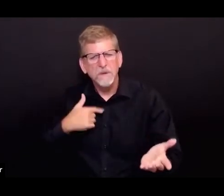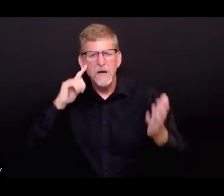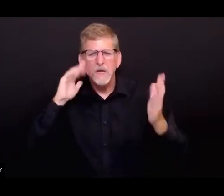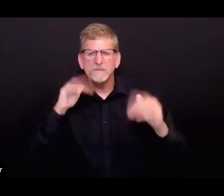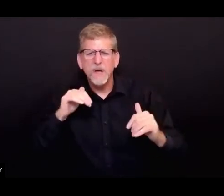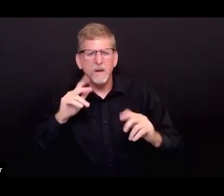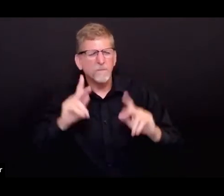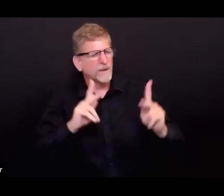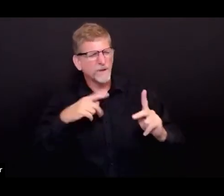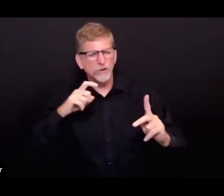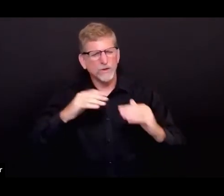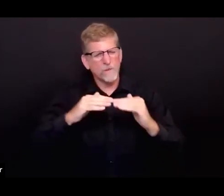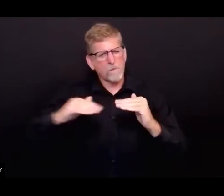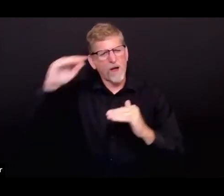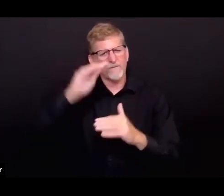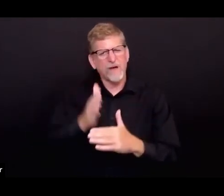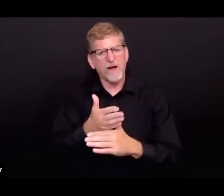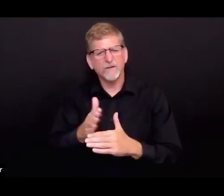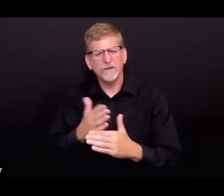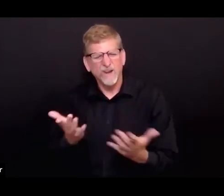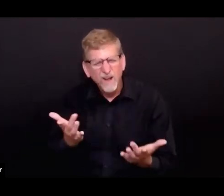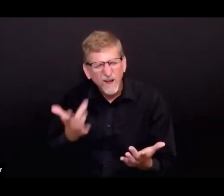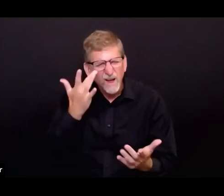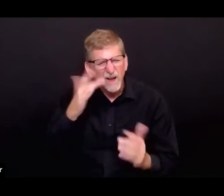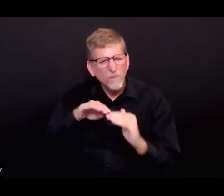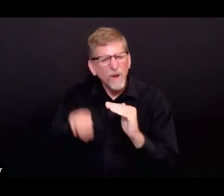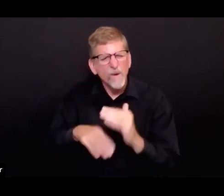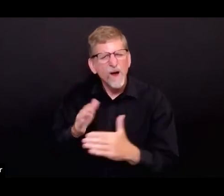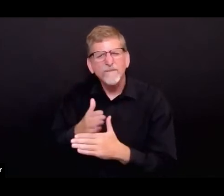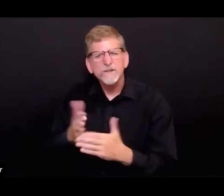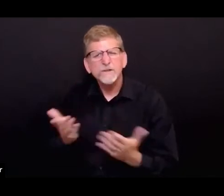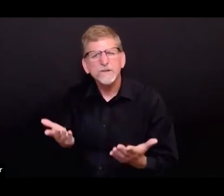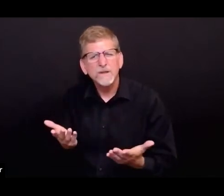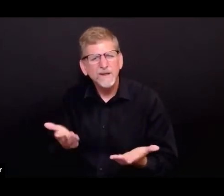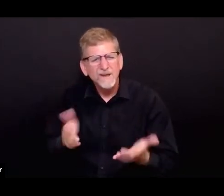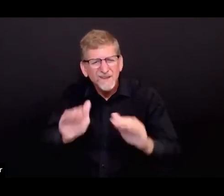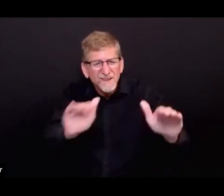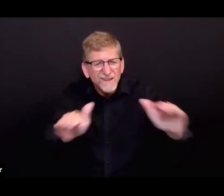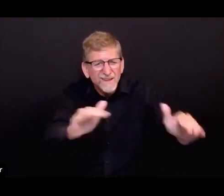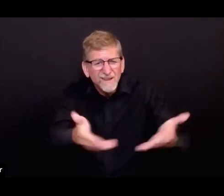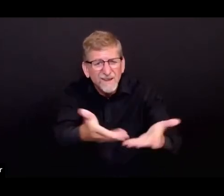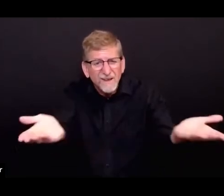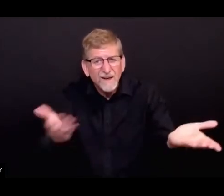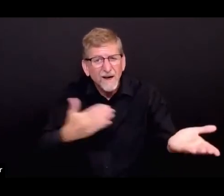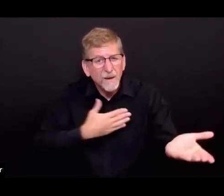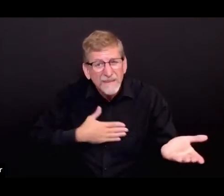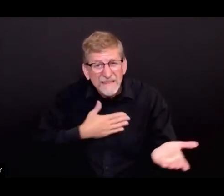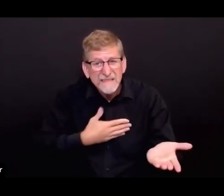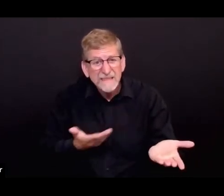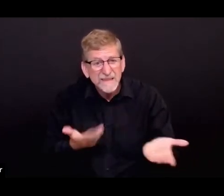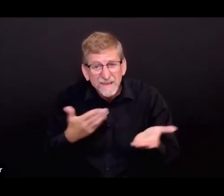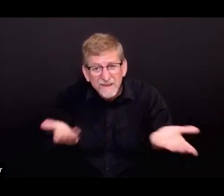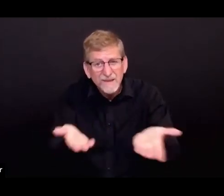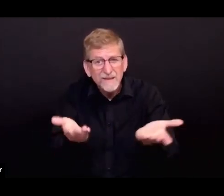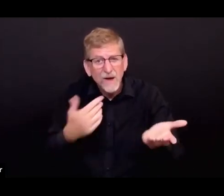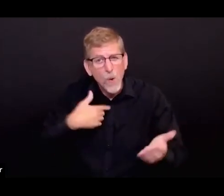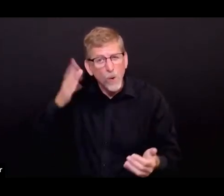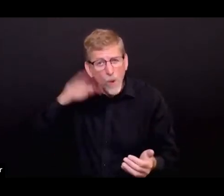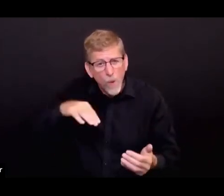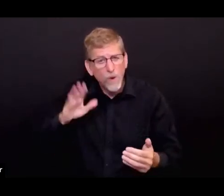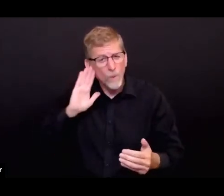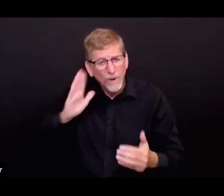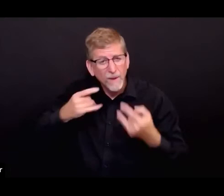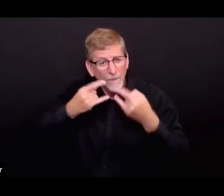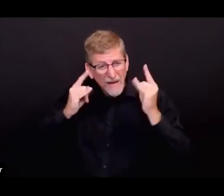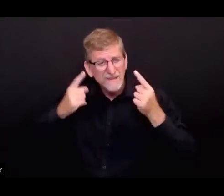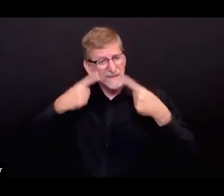are still asking for compliance to the things we know that work. Because they're more effective, their mask wearing is